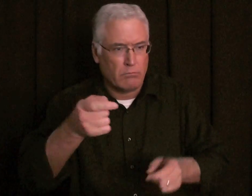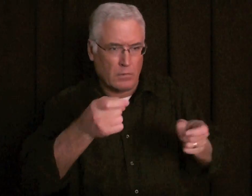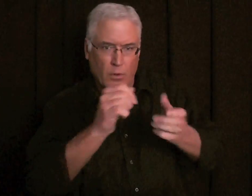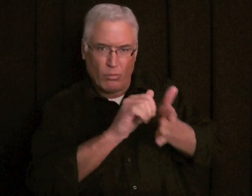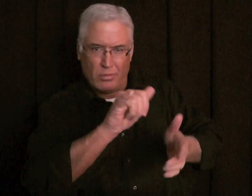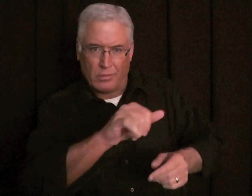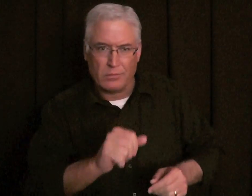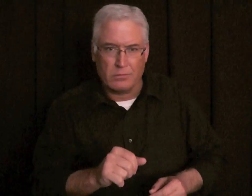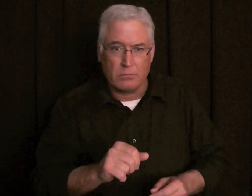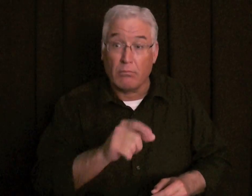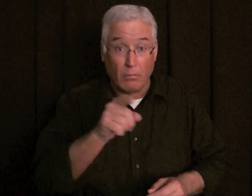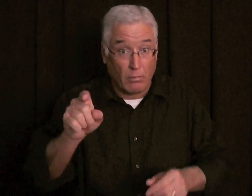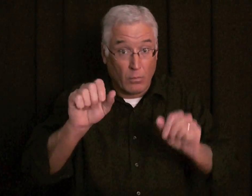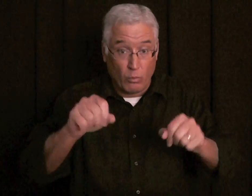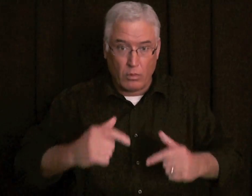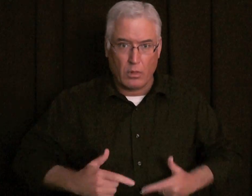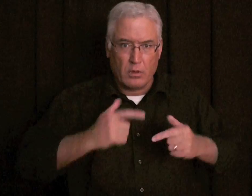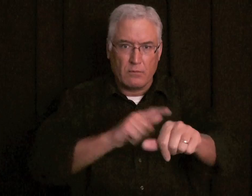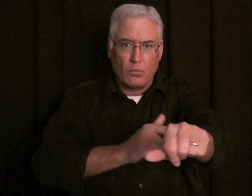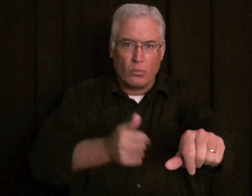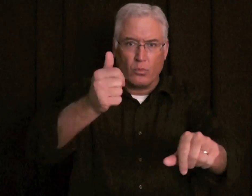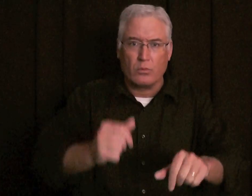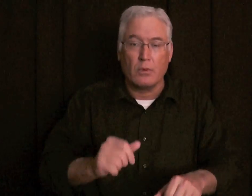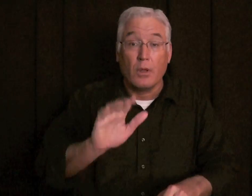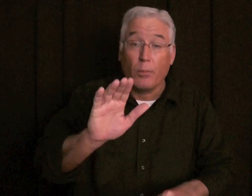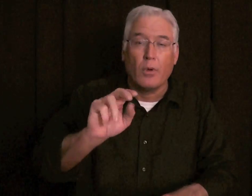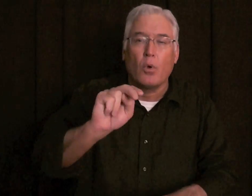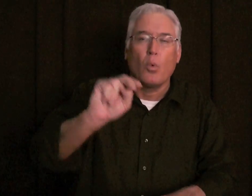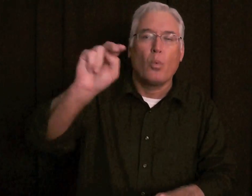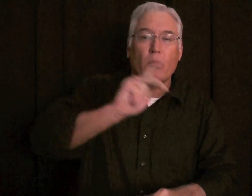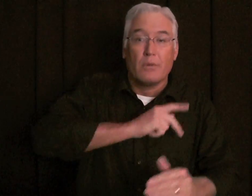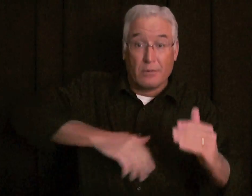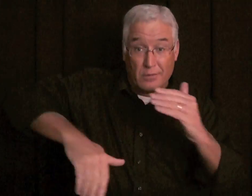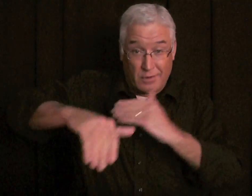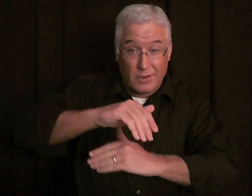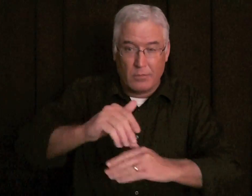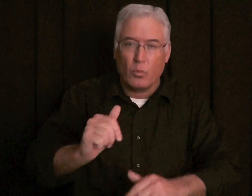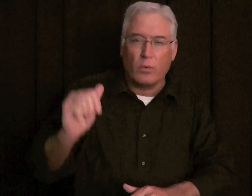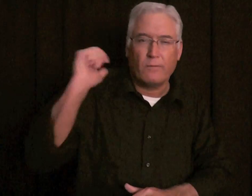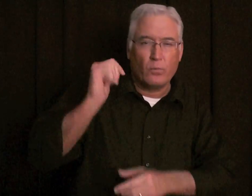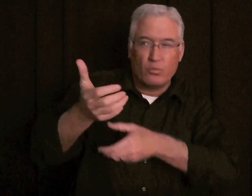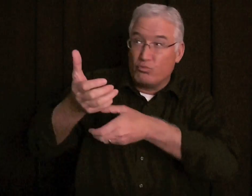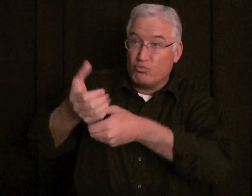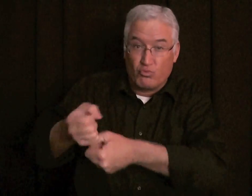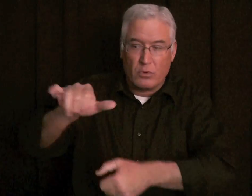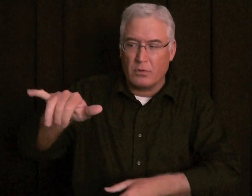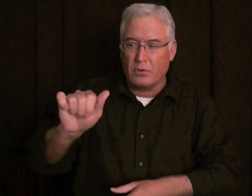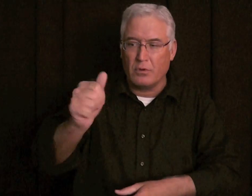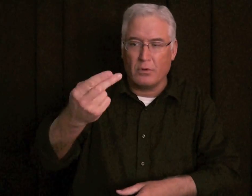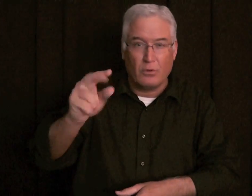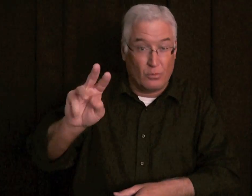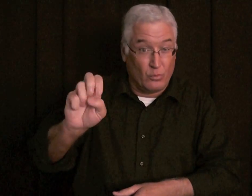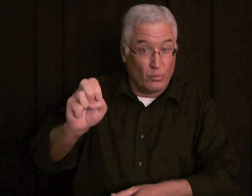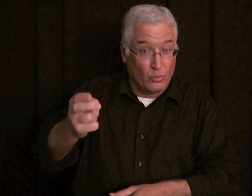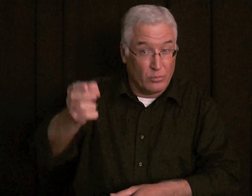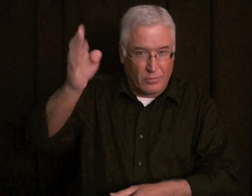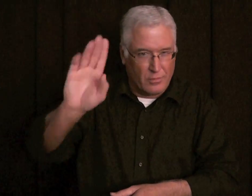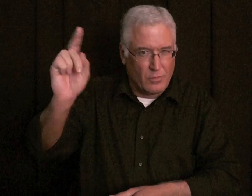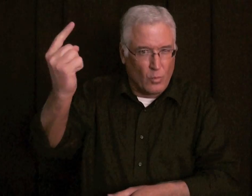if they had dealt with this, the real problem, they would have lived longer. But the northern kingdom refused to trust